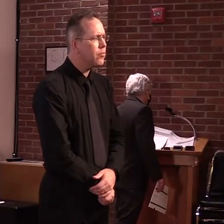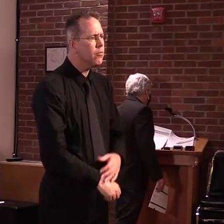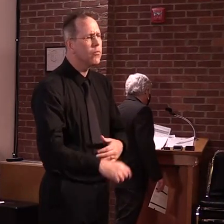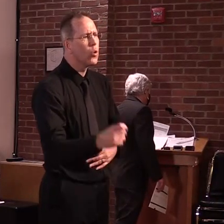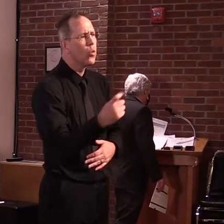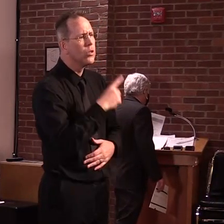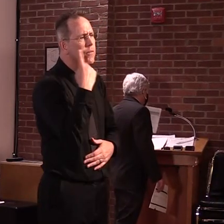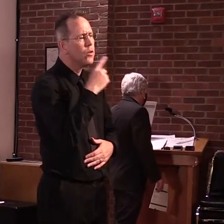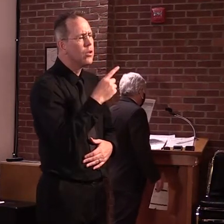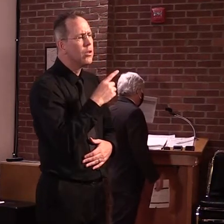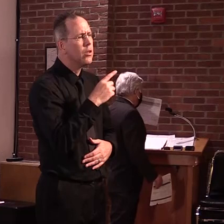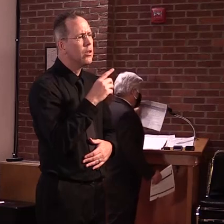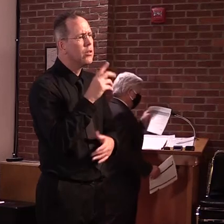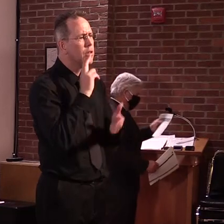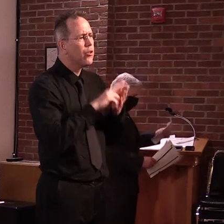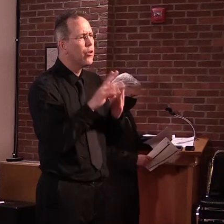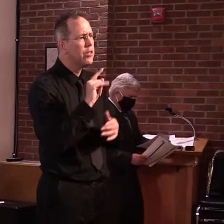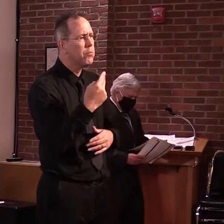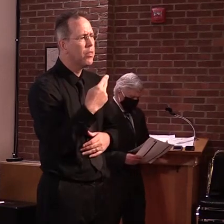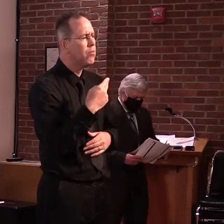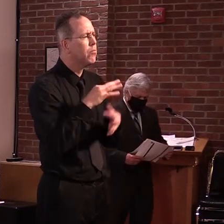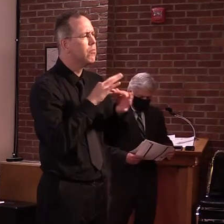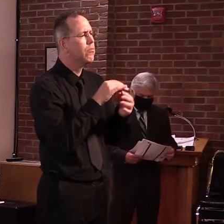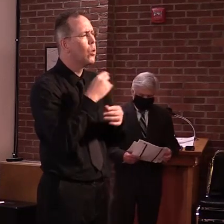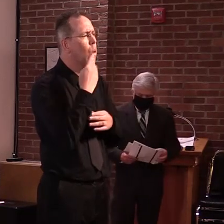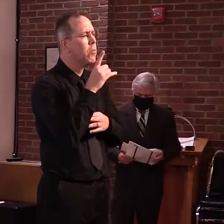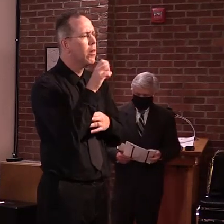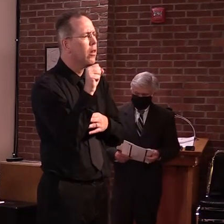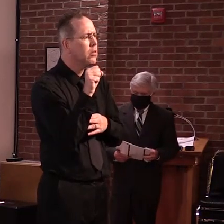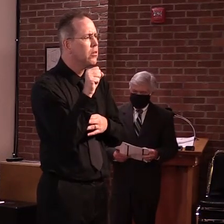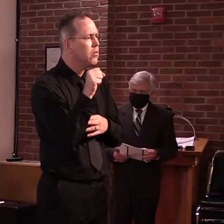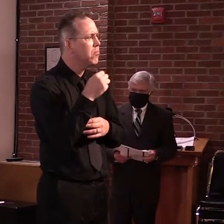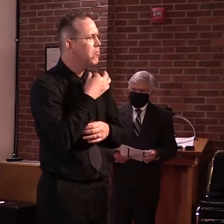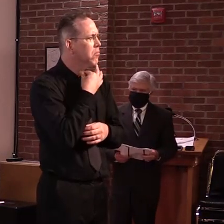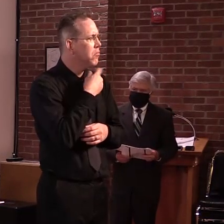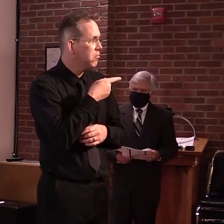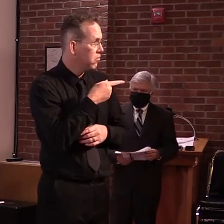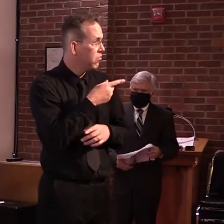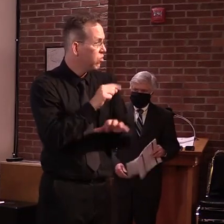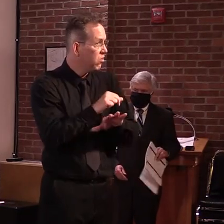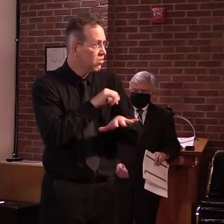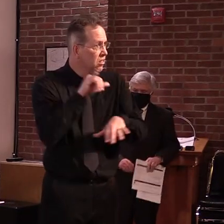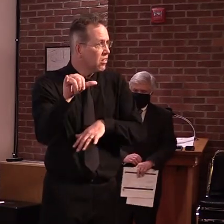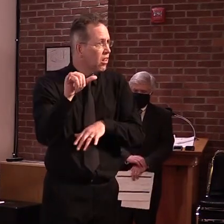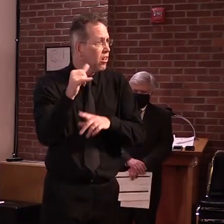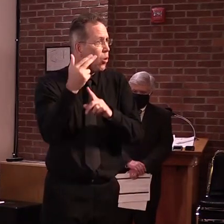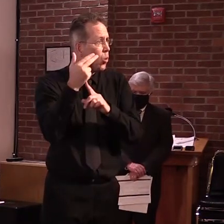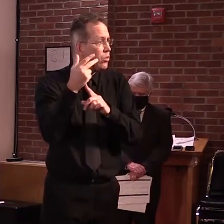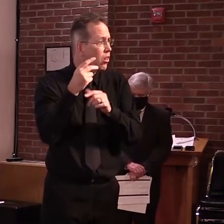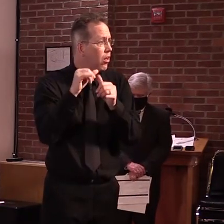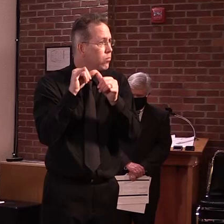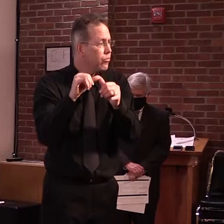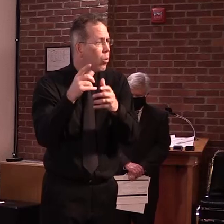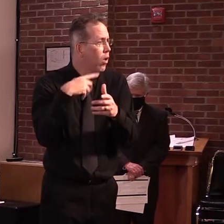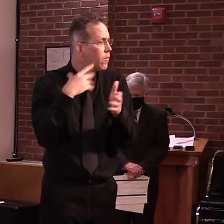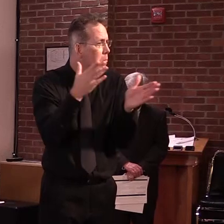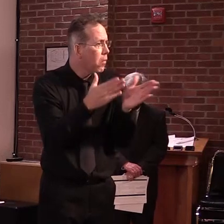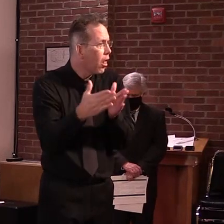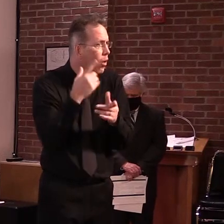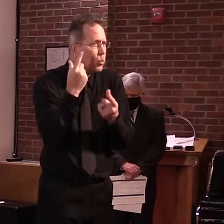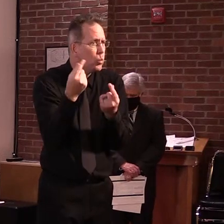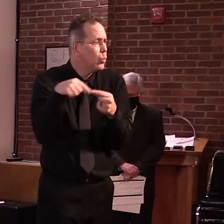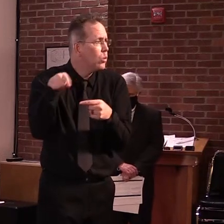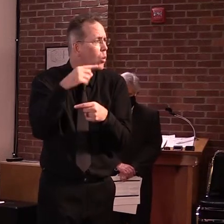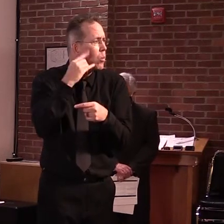better solution is found, or is there some kind of deadline? Does the money run out at some point and these people might be back on the street